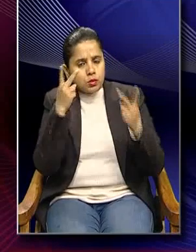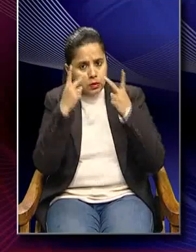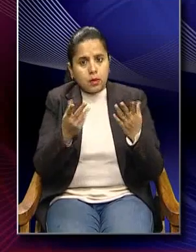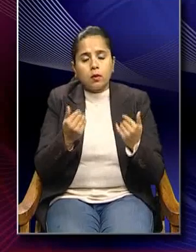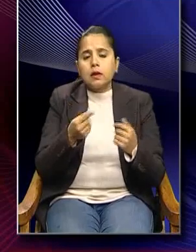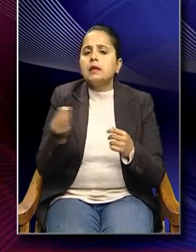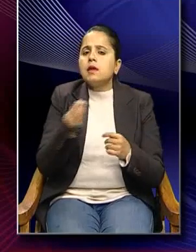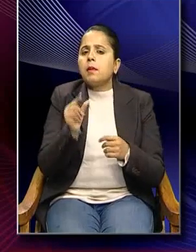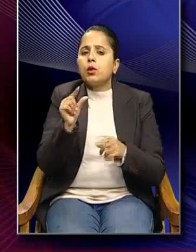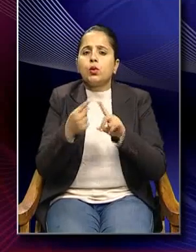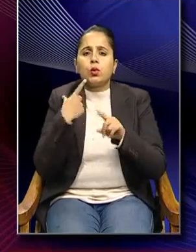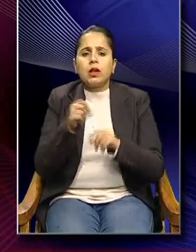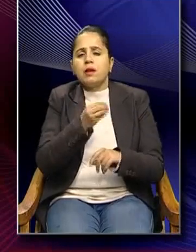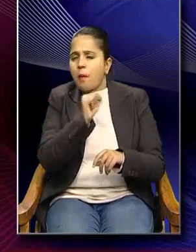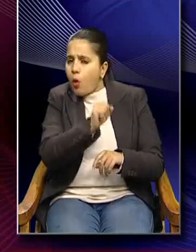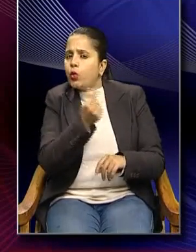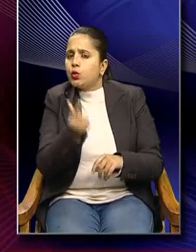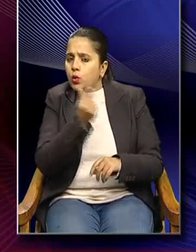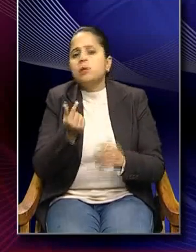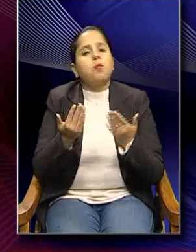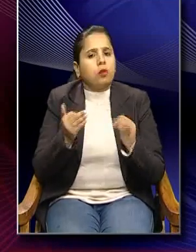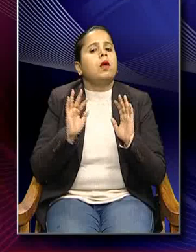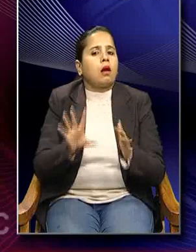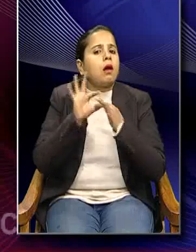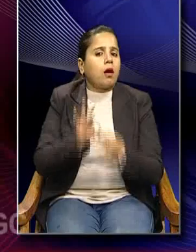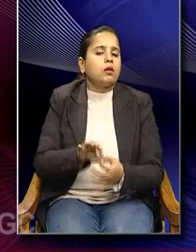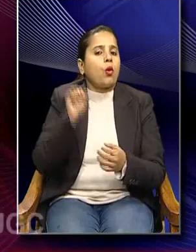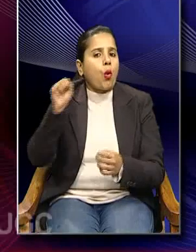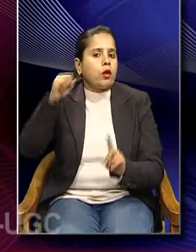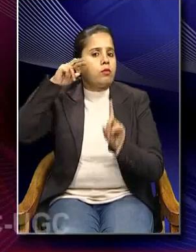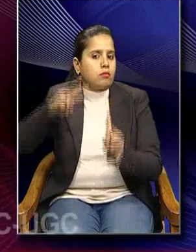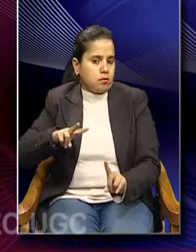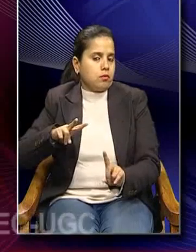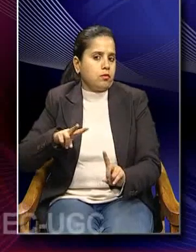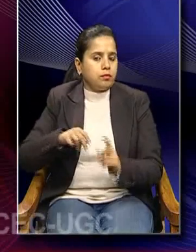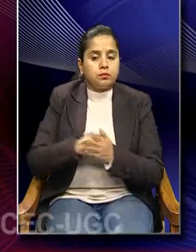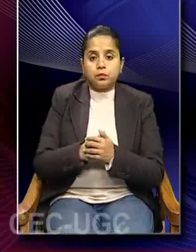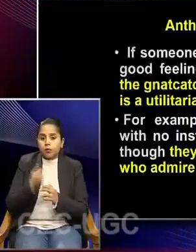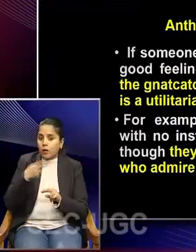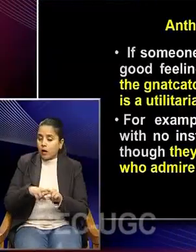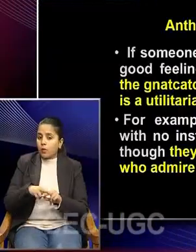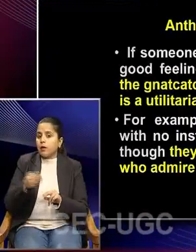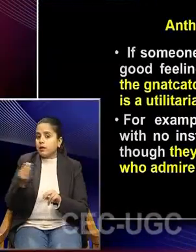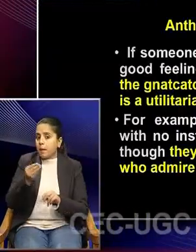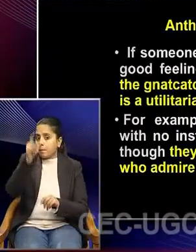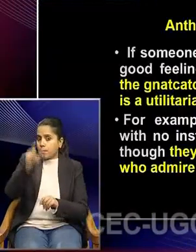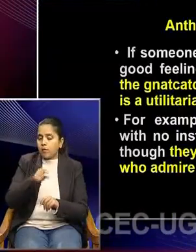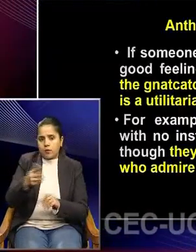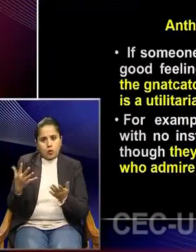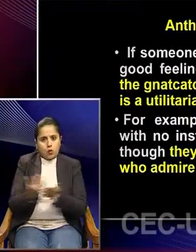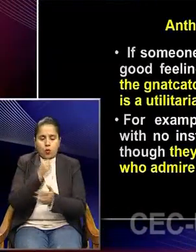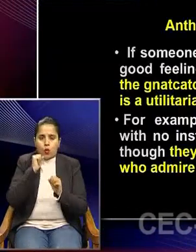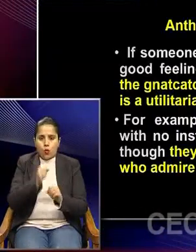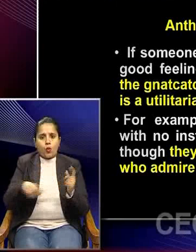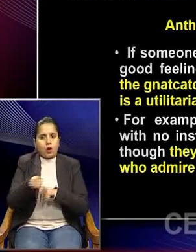is attached according to the utilitarian point of view. If someone obtains a